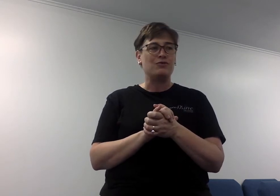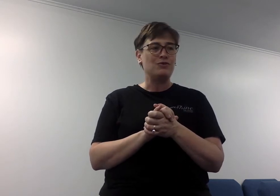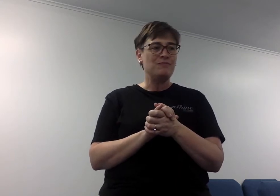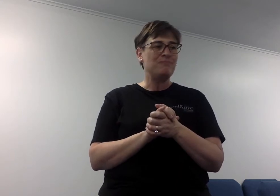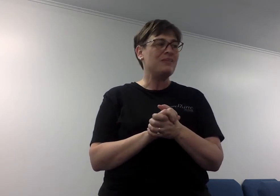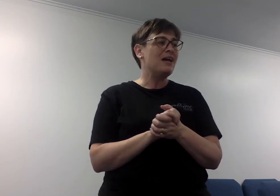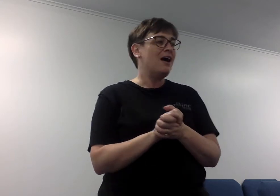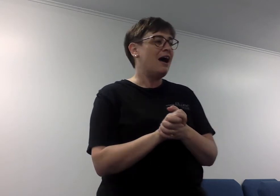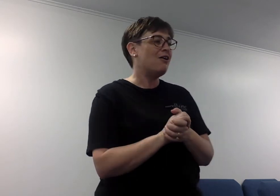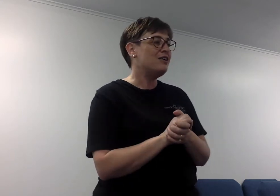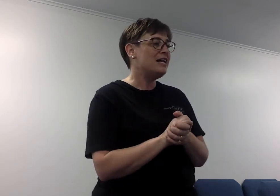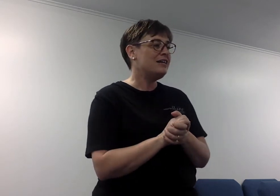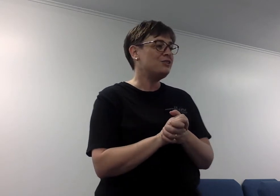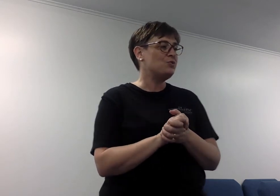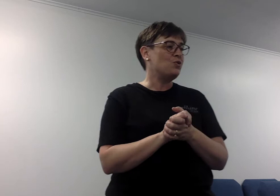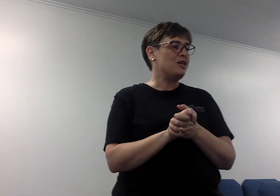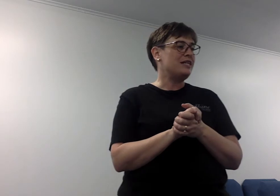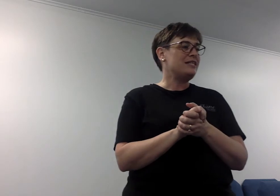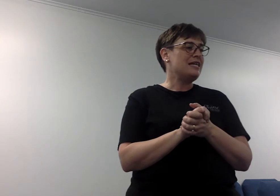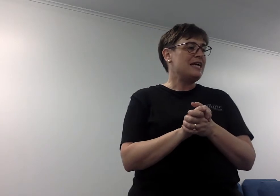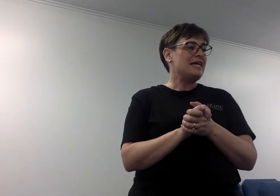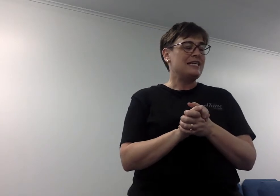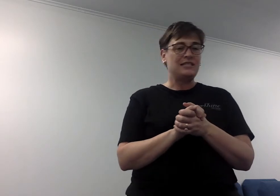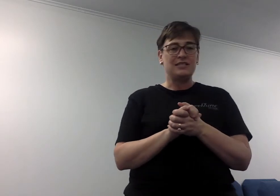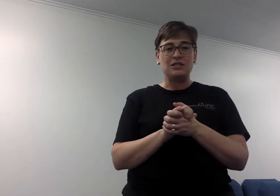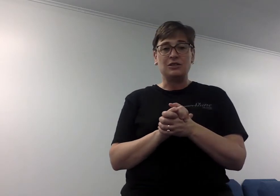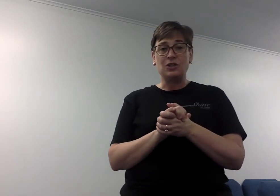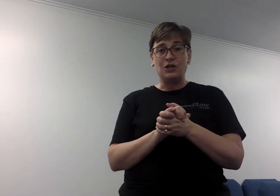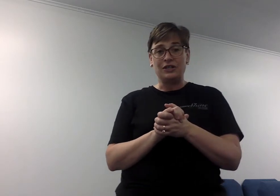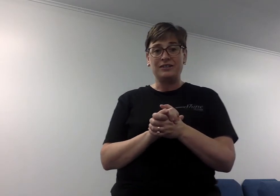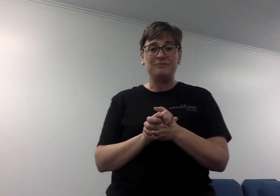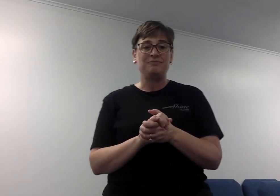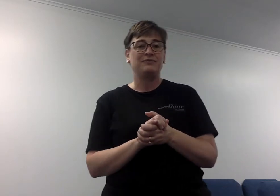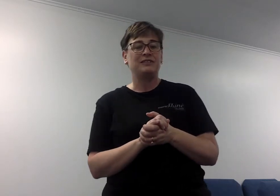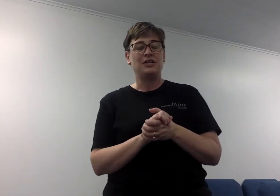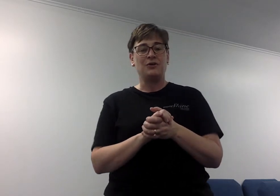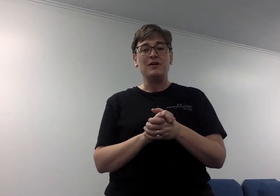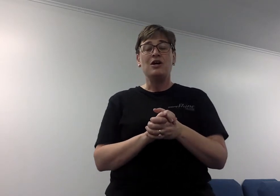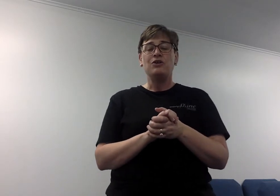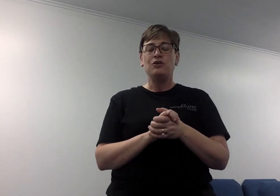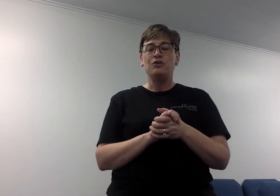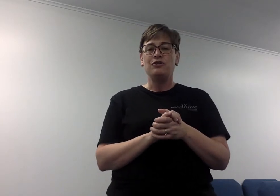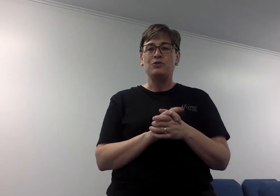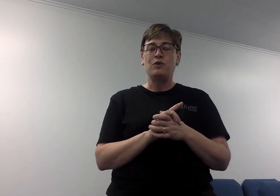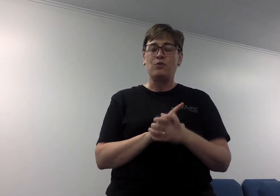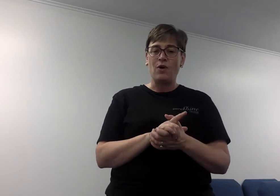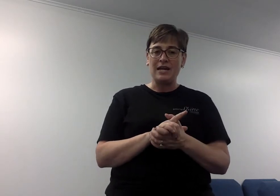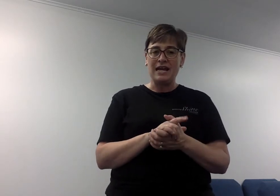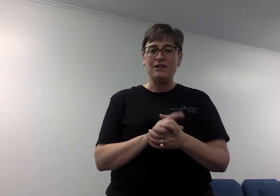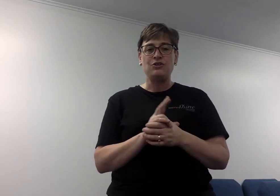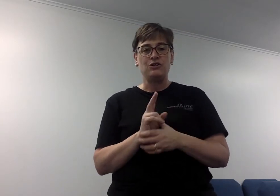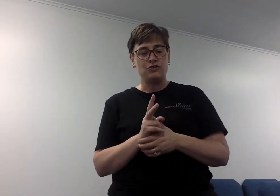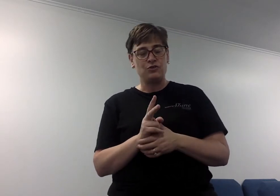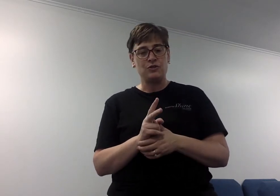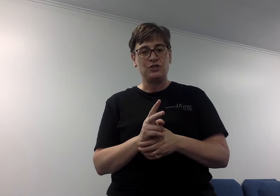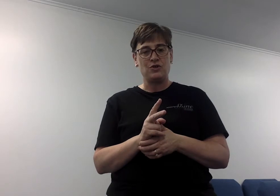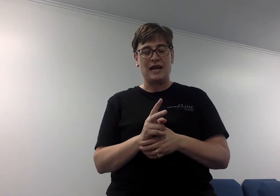wonderful. Our next one is look. So you can do this with one hand, you can do this with two